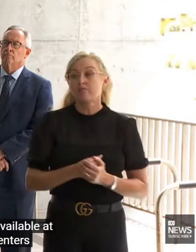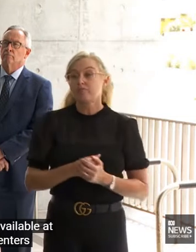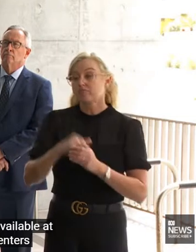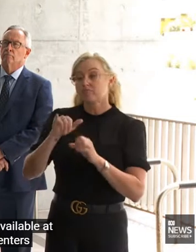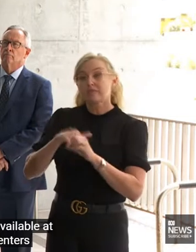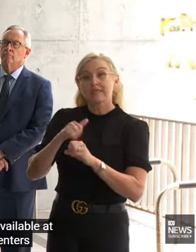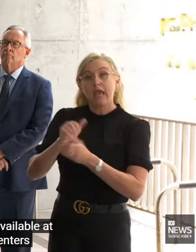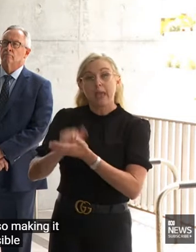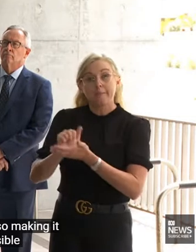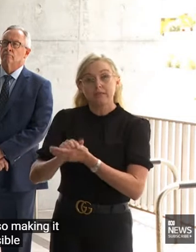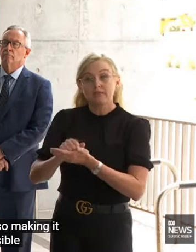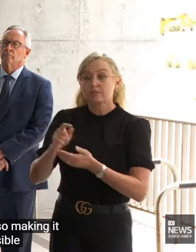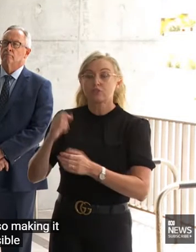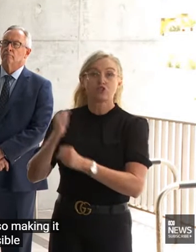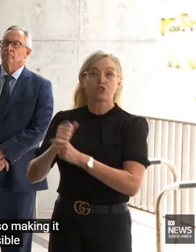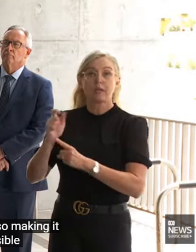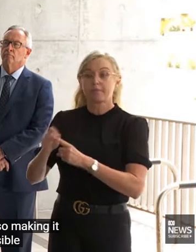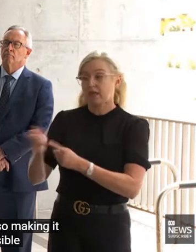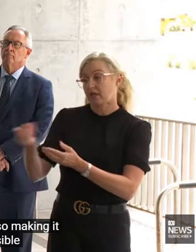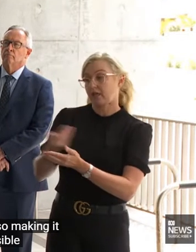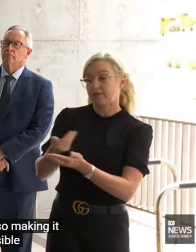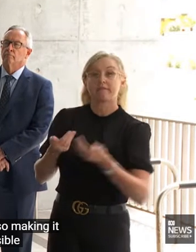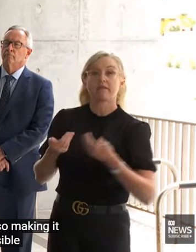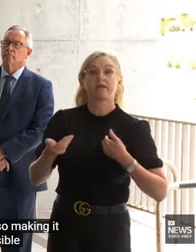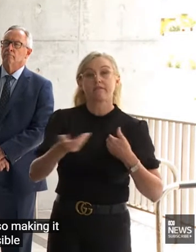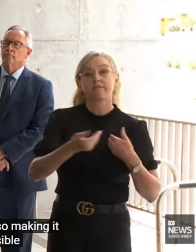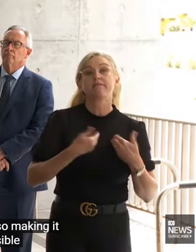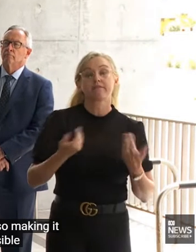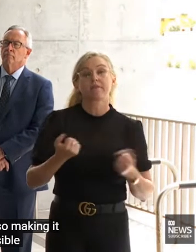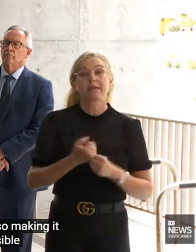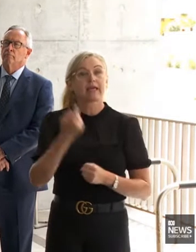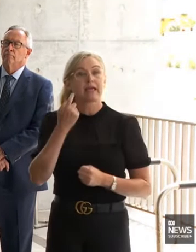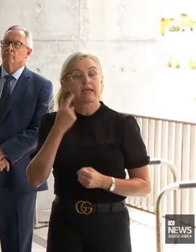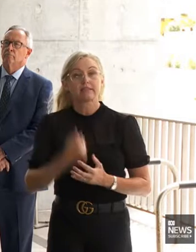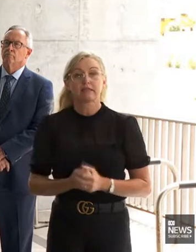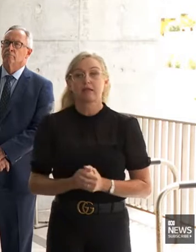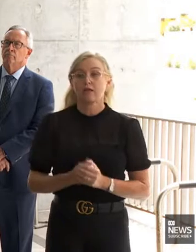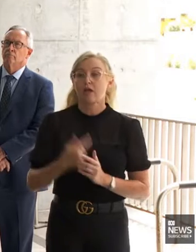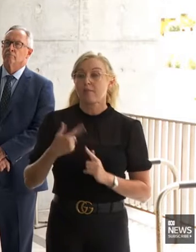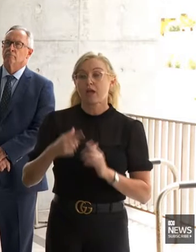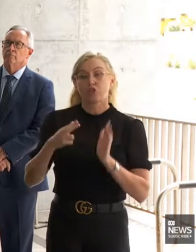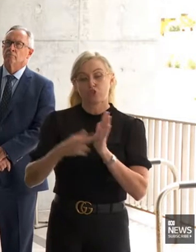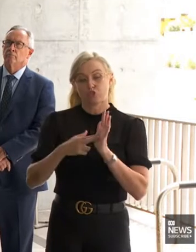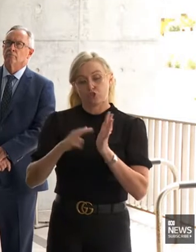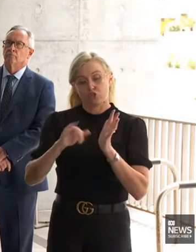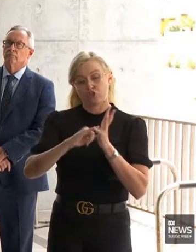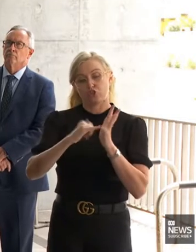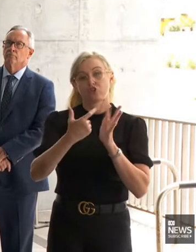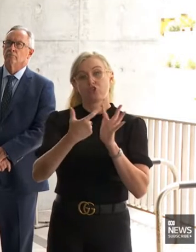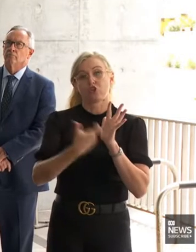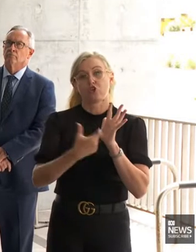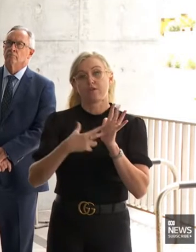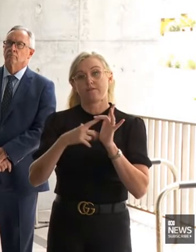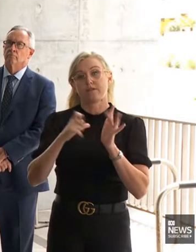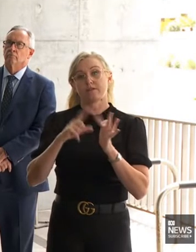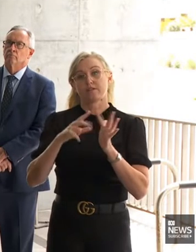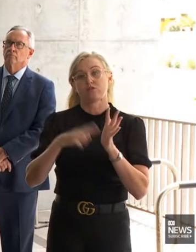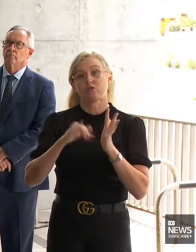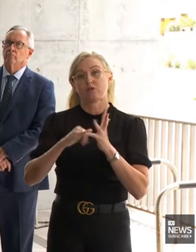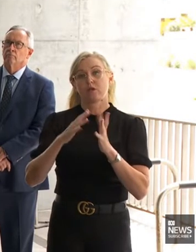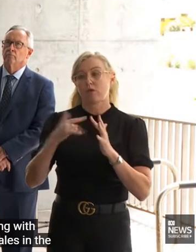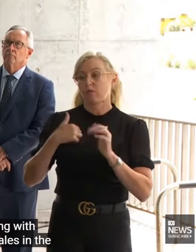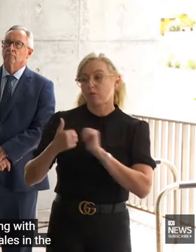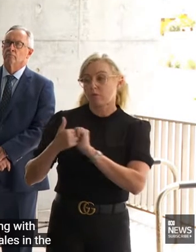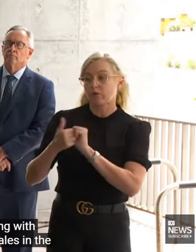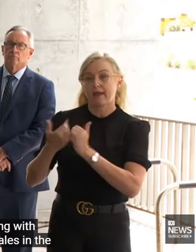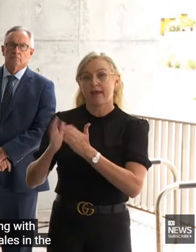and GPs, so making it as easy as possible. And we'll also be working with Service New South Wales in the best way and the most effective way of rolling that